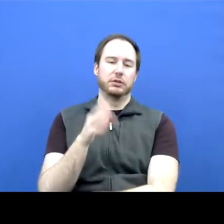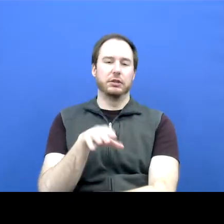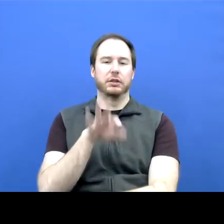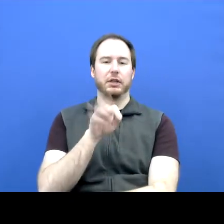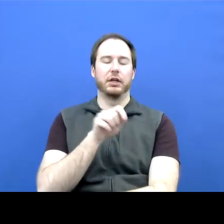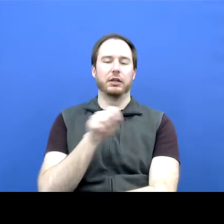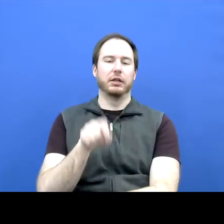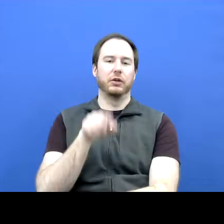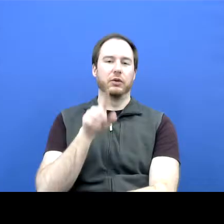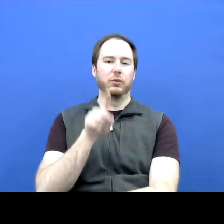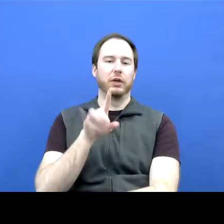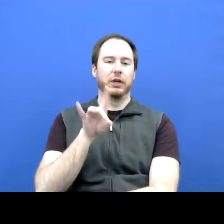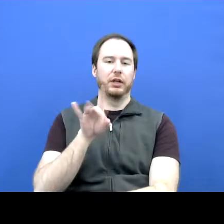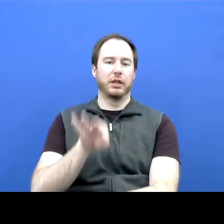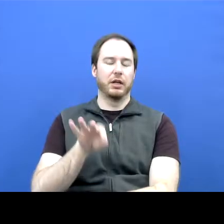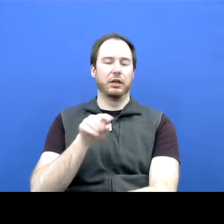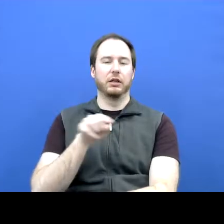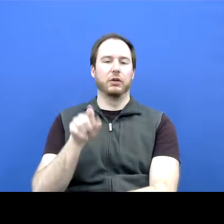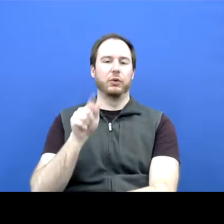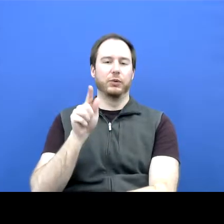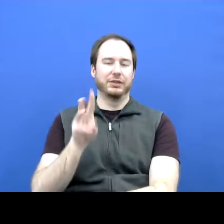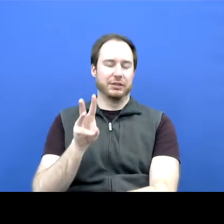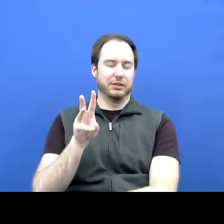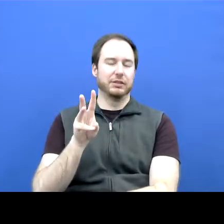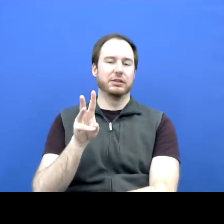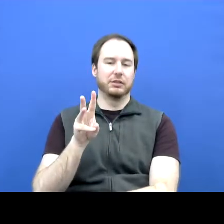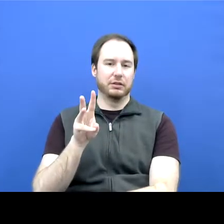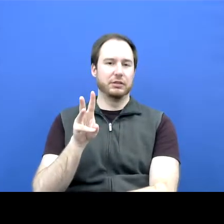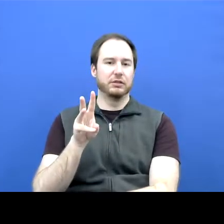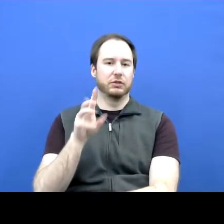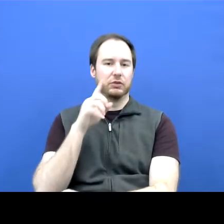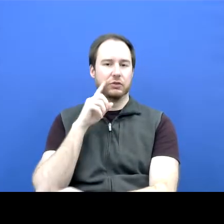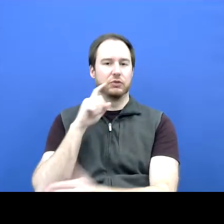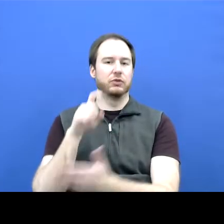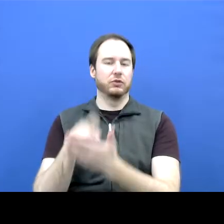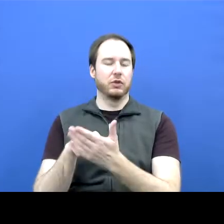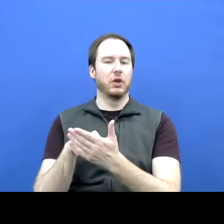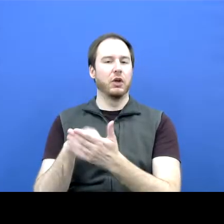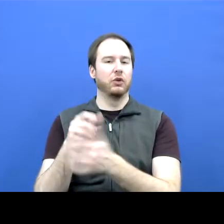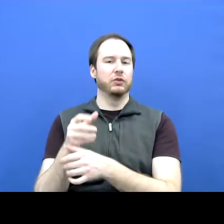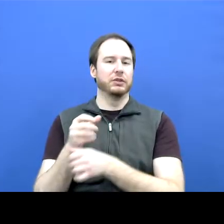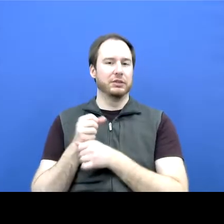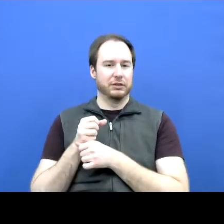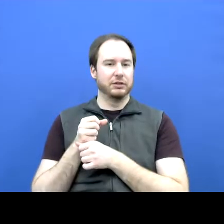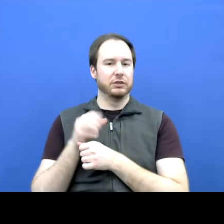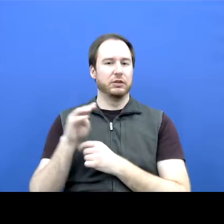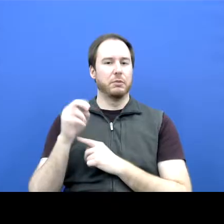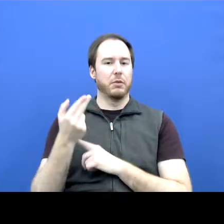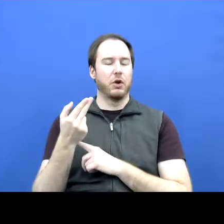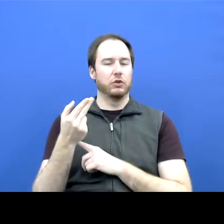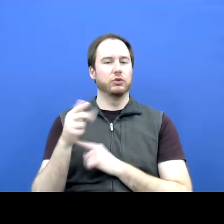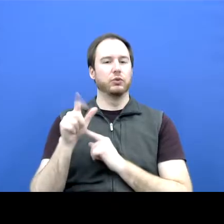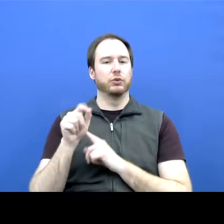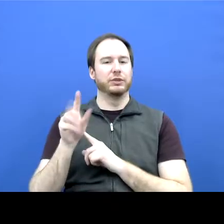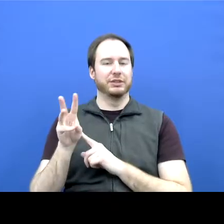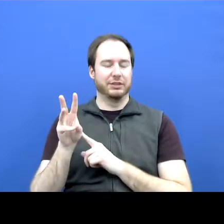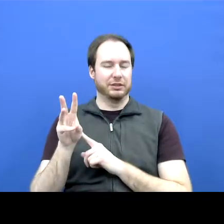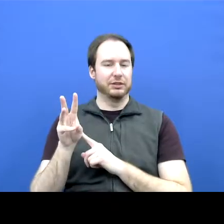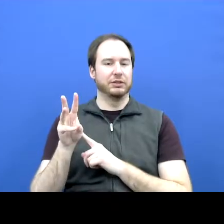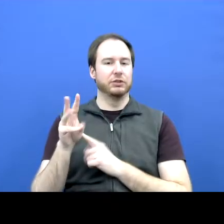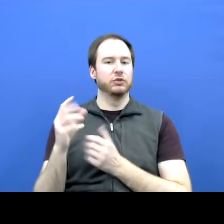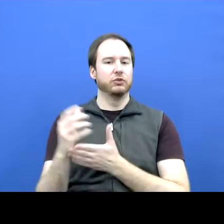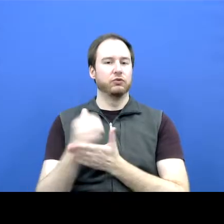resolution 9-189, 2026, to acknowledge receipt of the March 2026